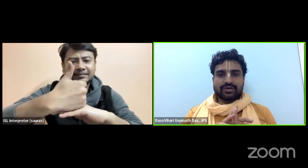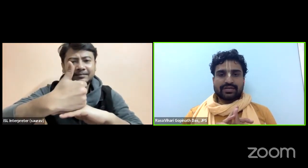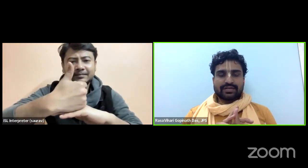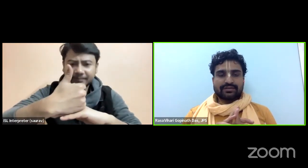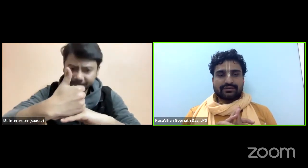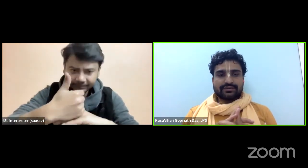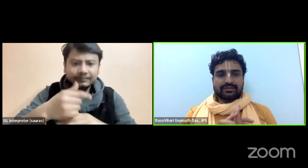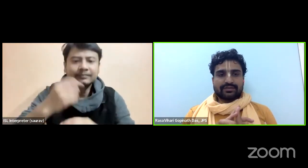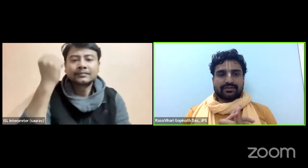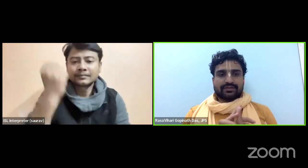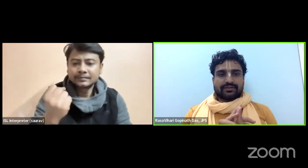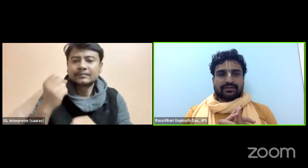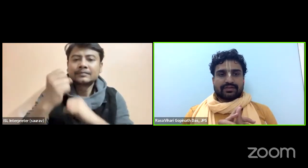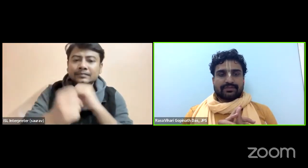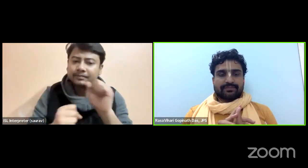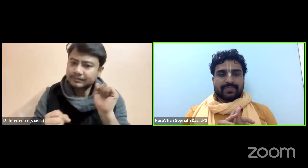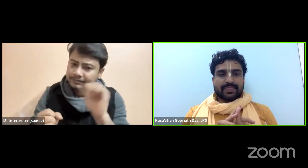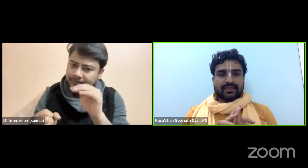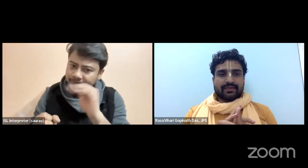them accordingly.